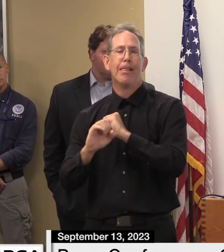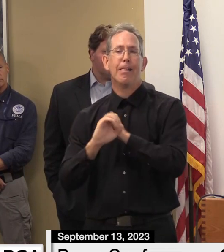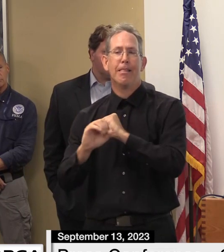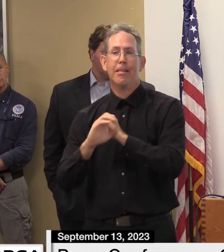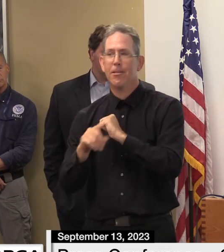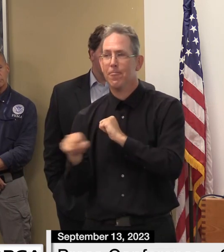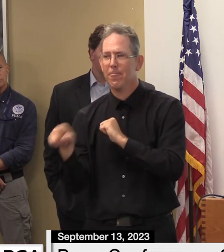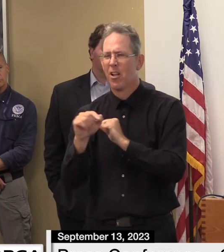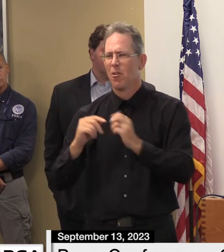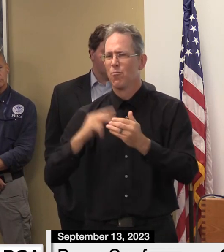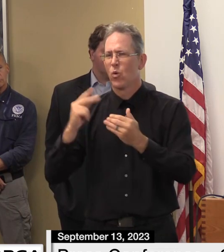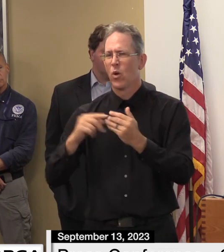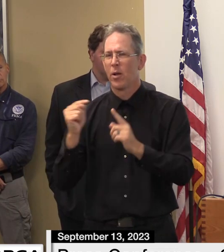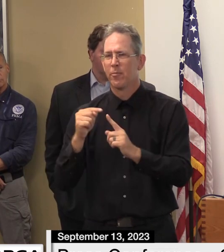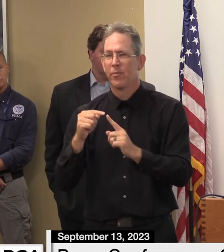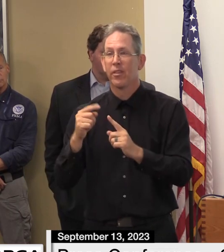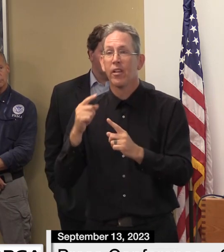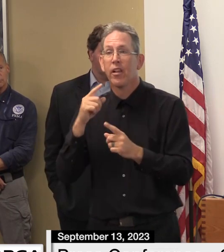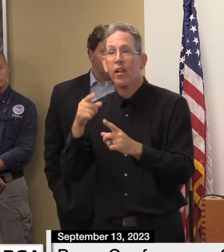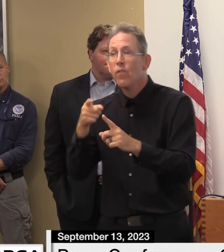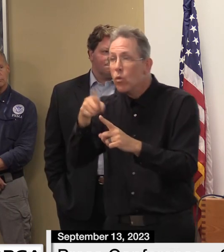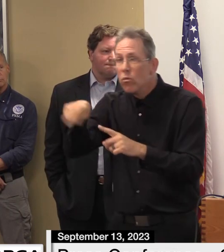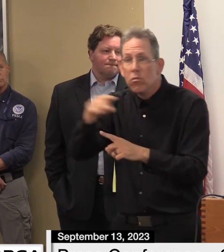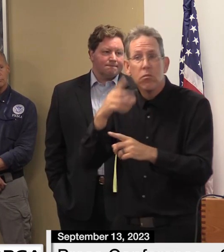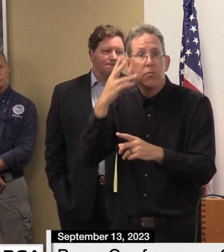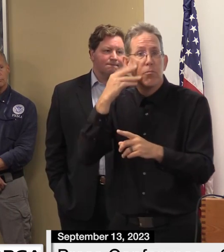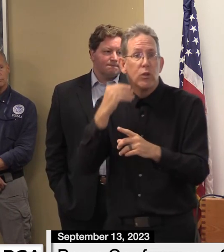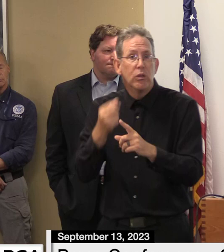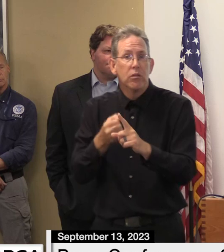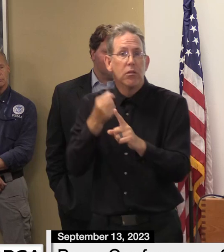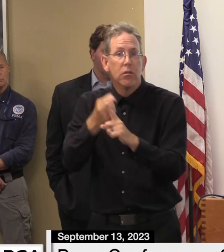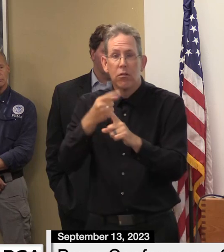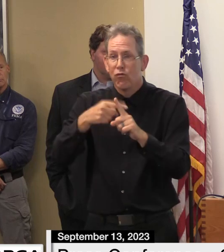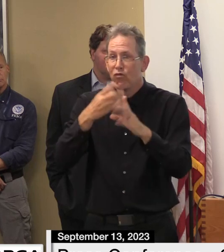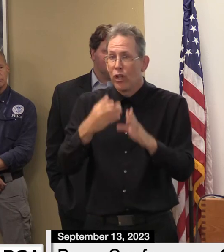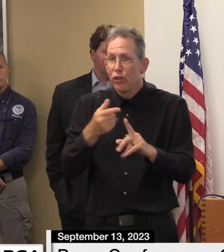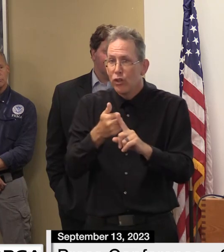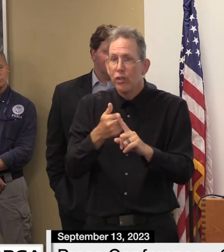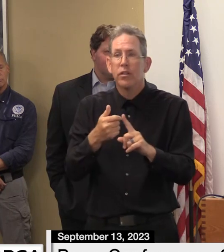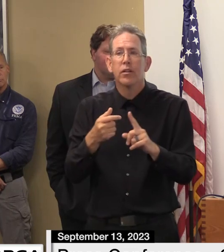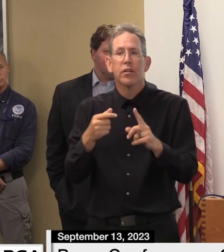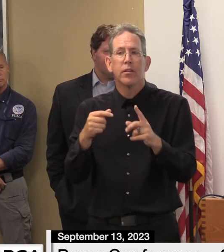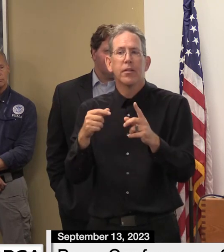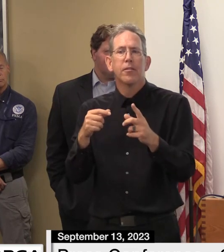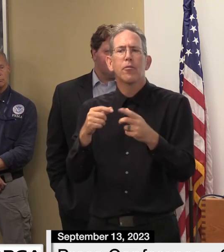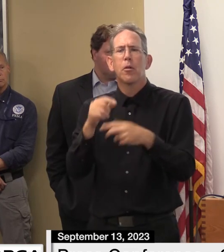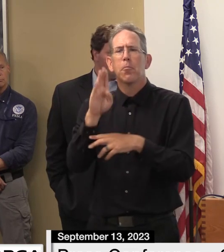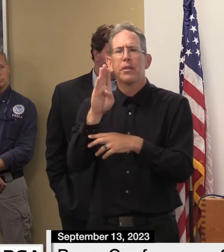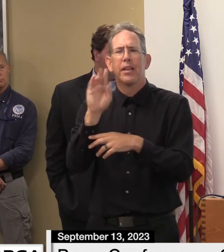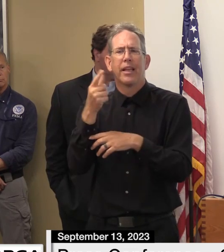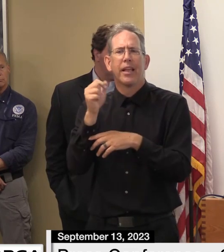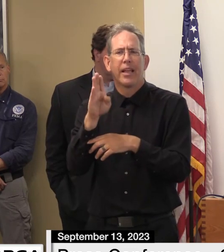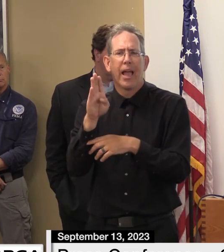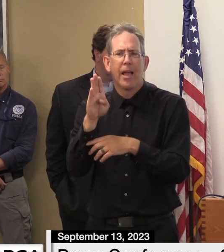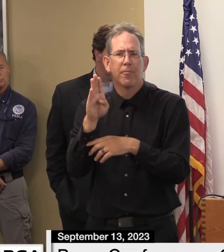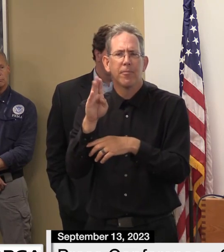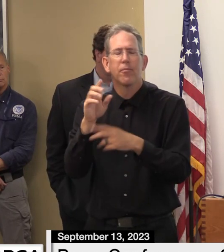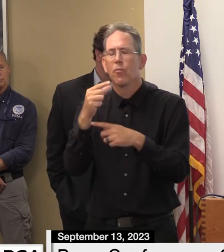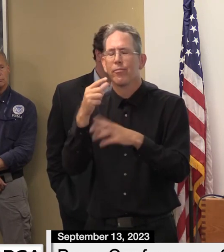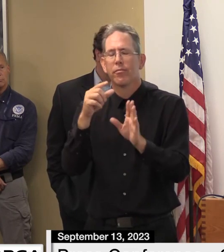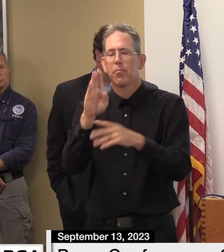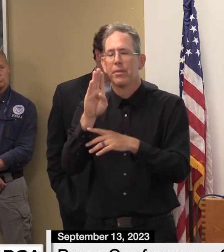for flood-impacted renters, the BGAP, the Vermont Business Assistance Grant Program. Remind